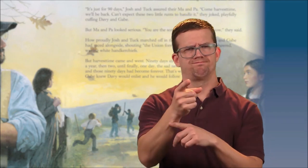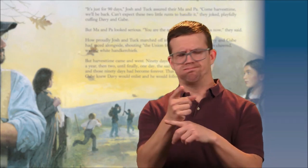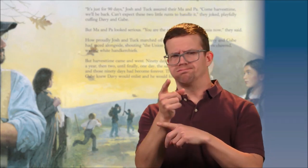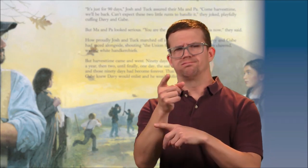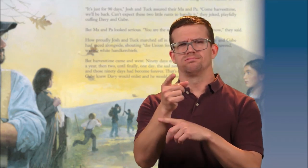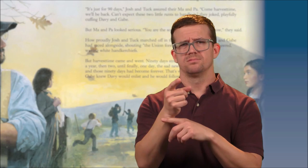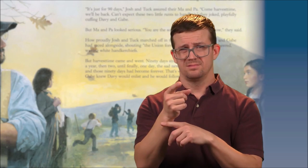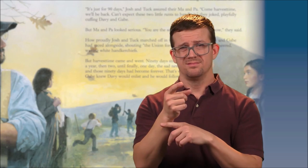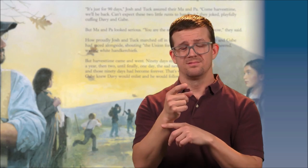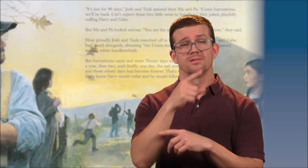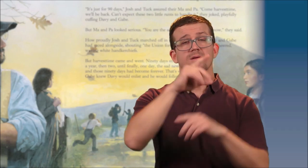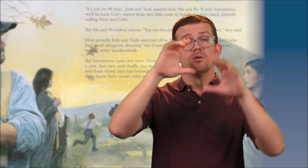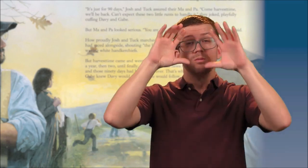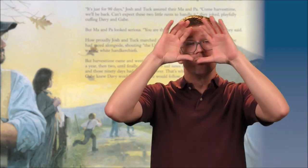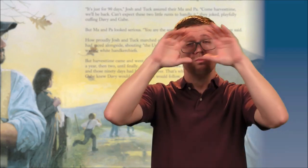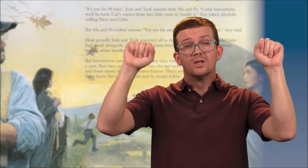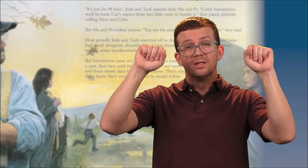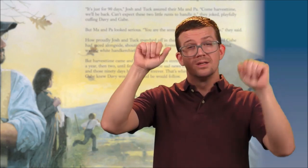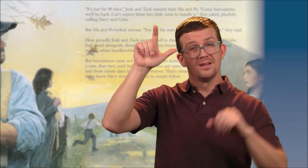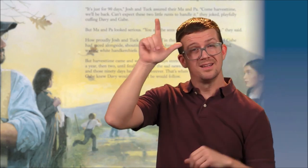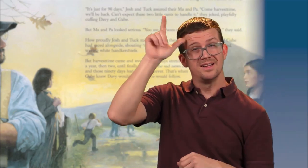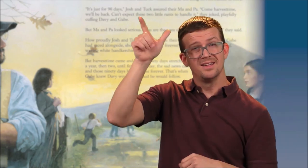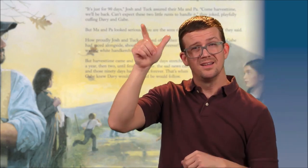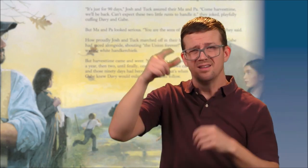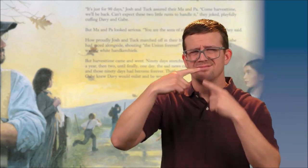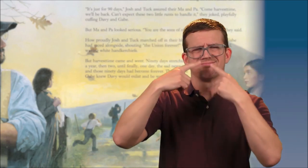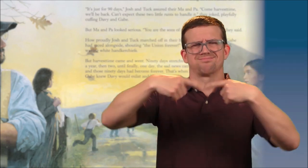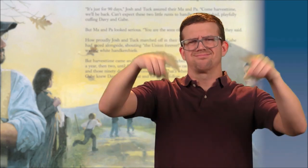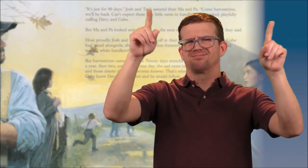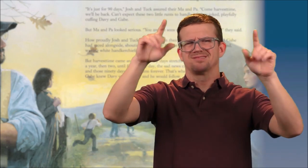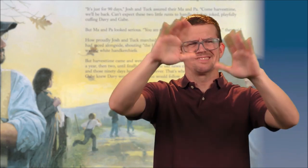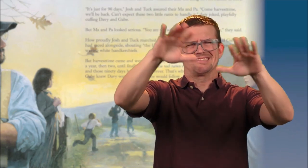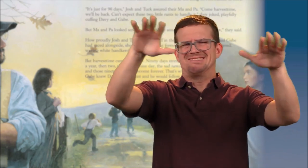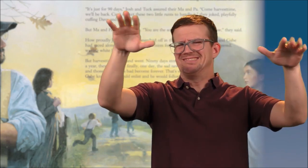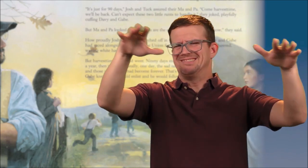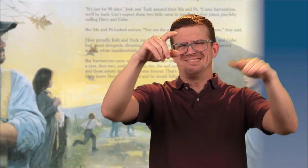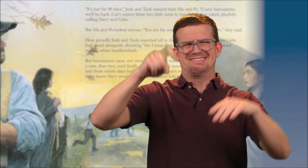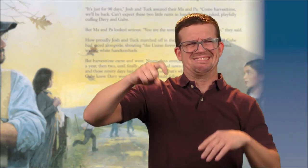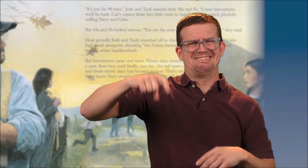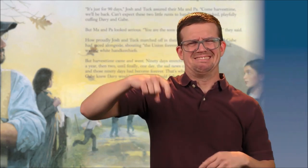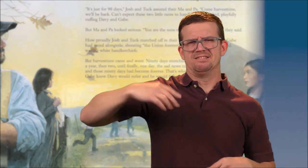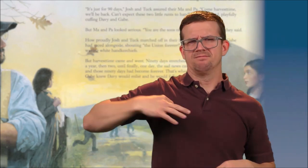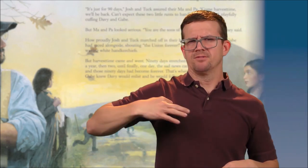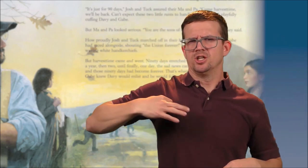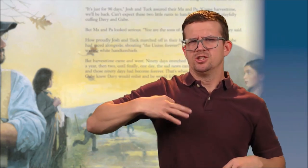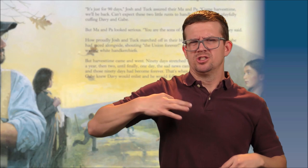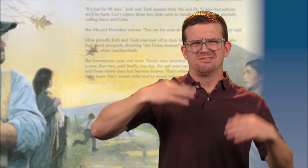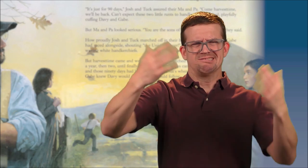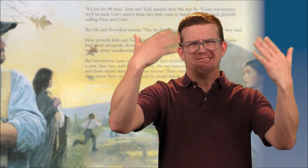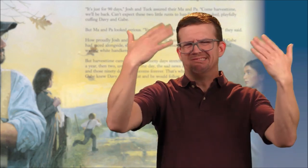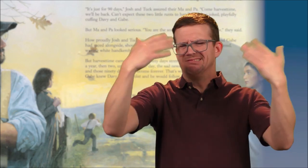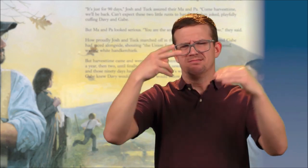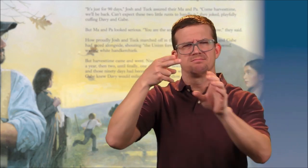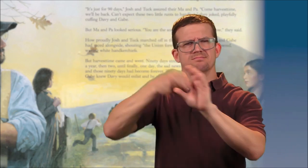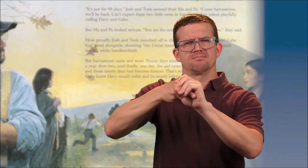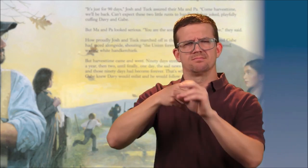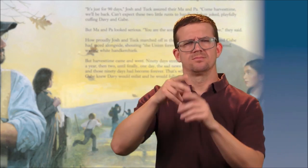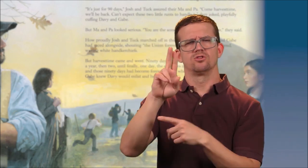Joshua and Tucker, Gabe's 2 oldest brothers, had marched off to join the Union Army